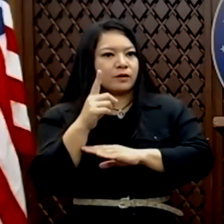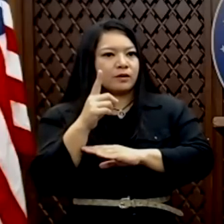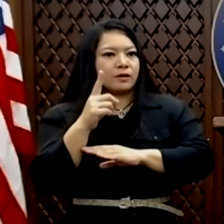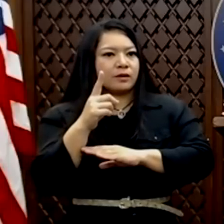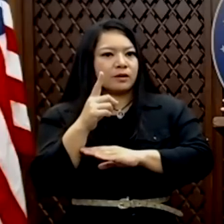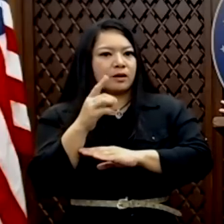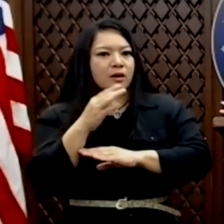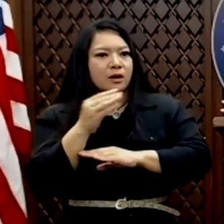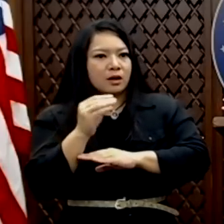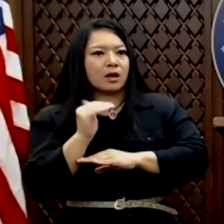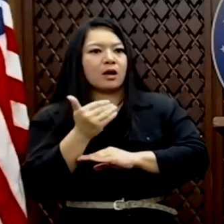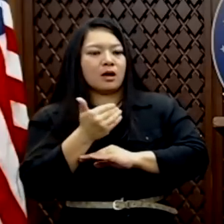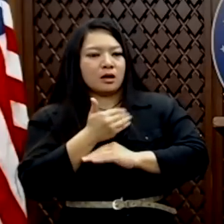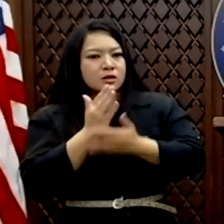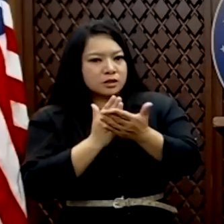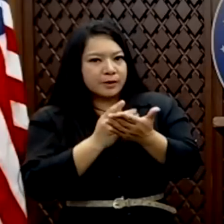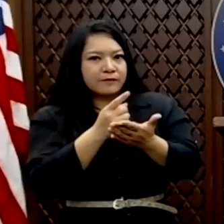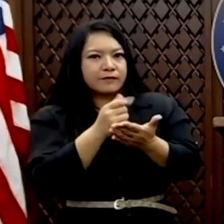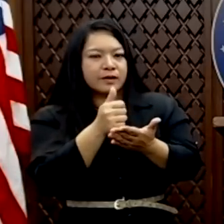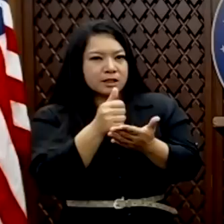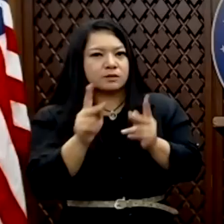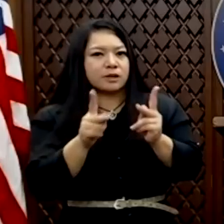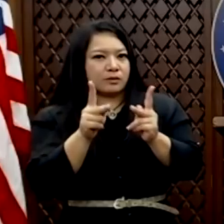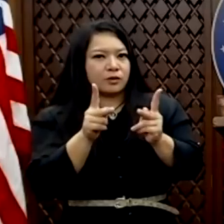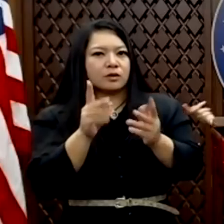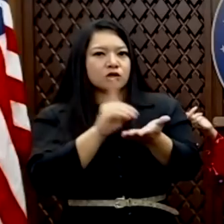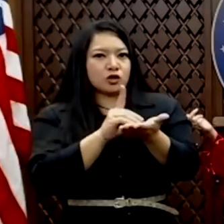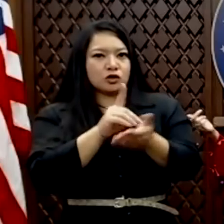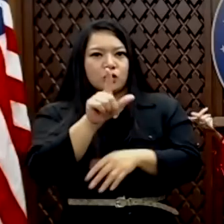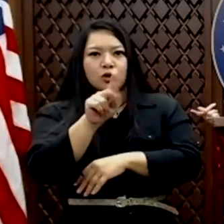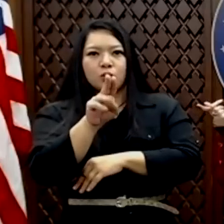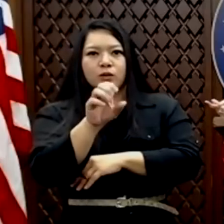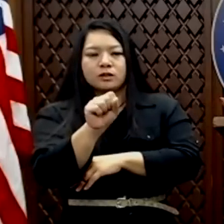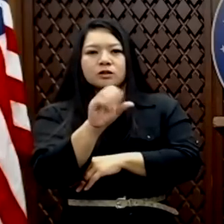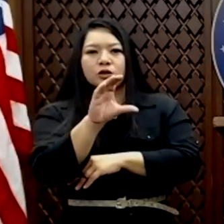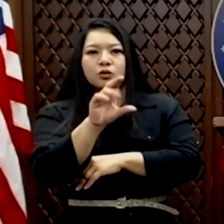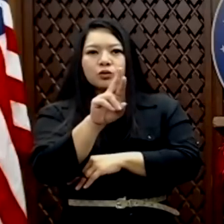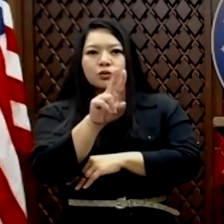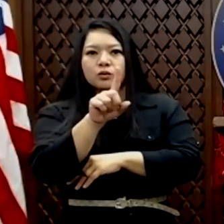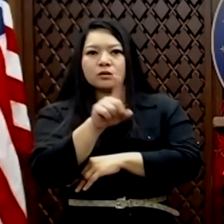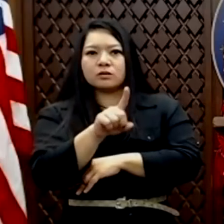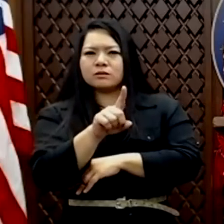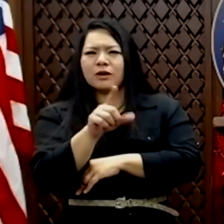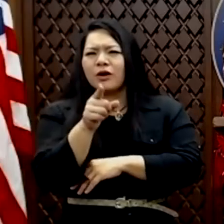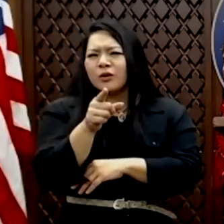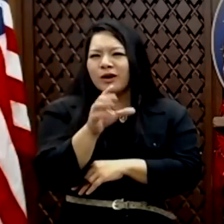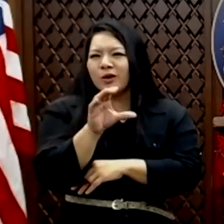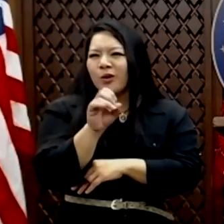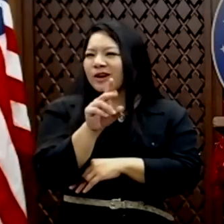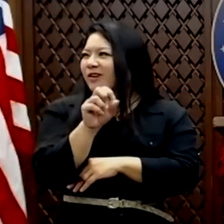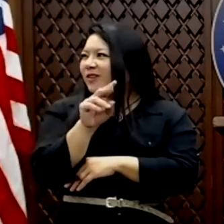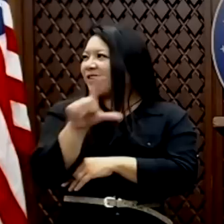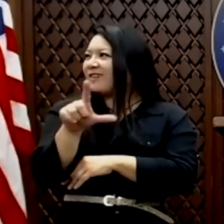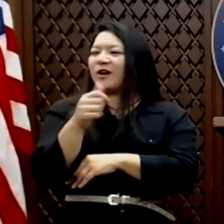And then some of his people, Dr. Louis Cruz. Are you Colonel? Major.